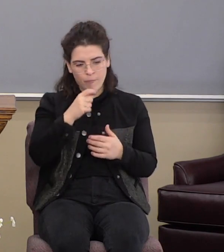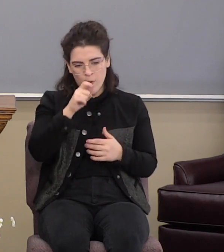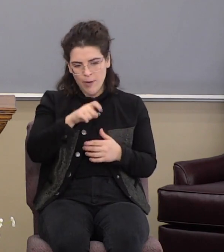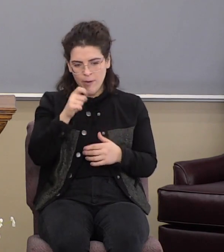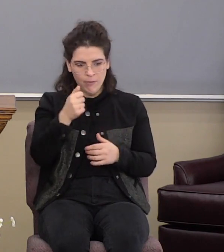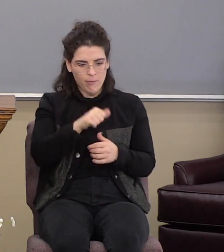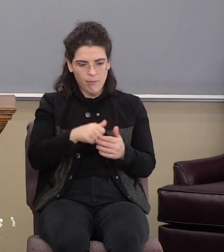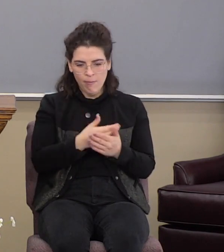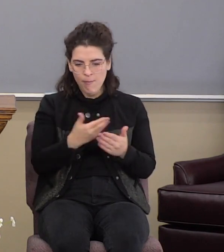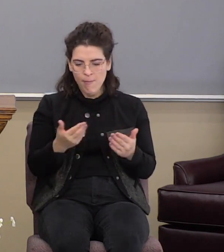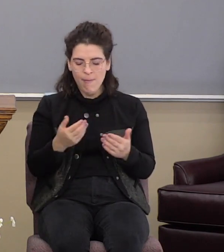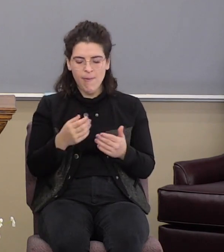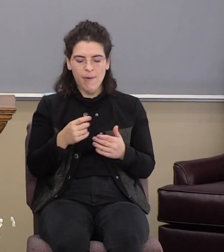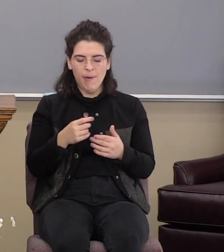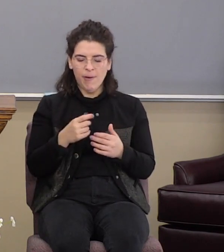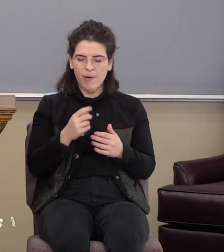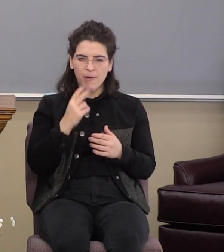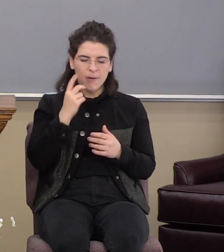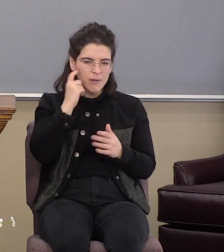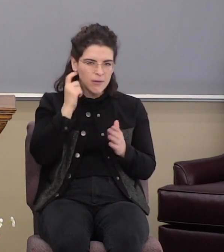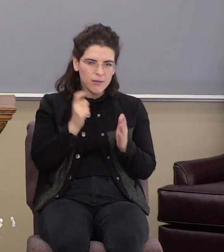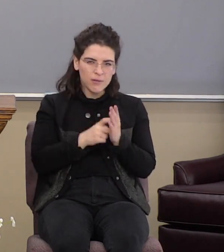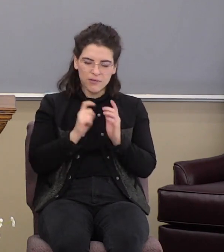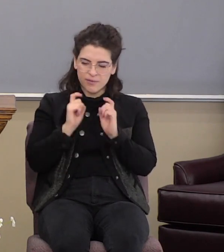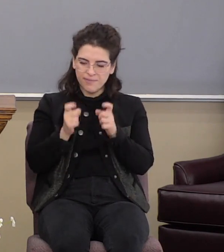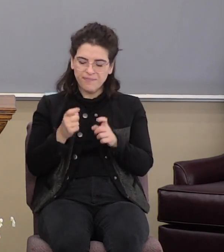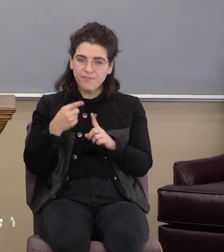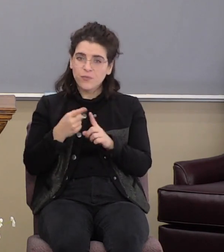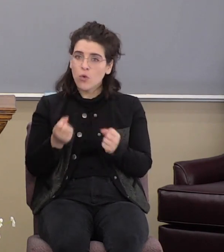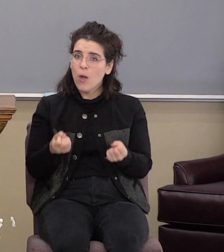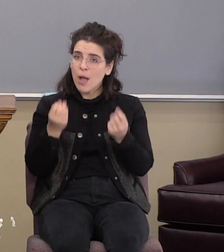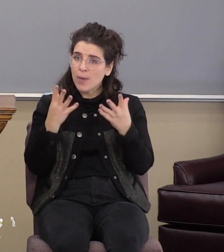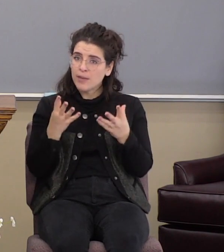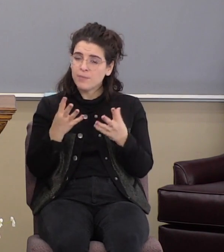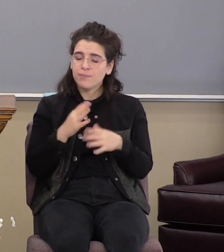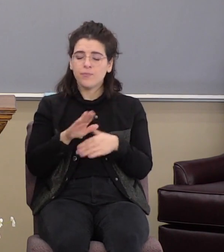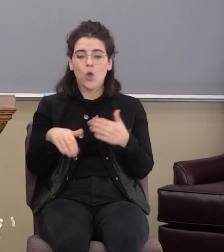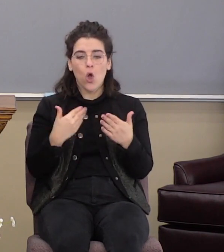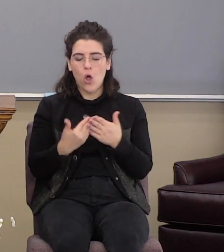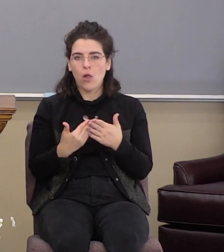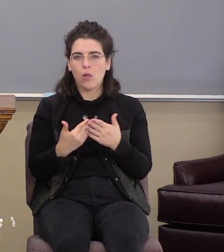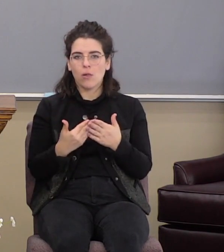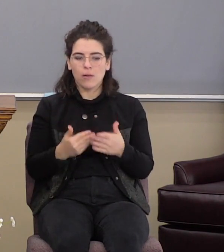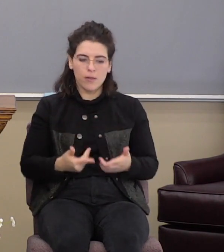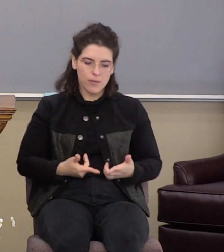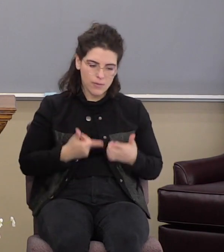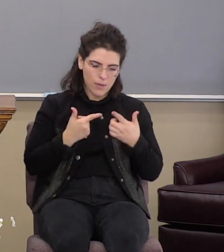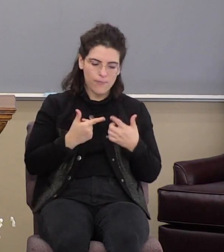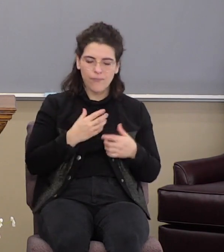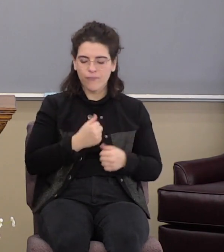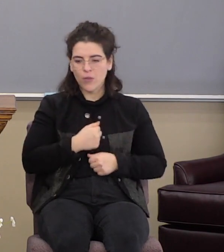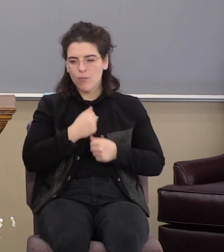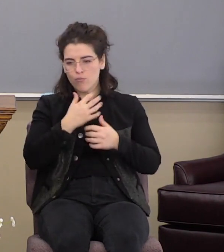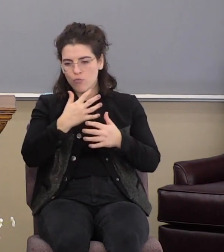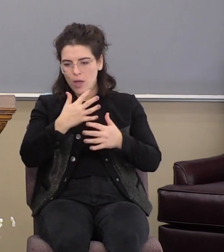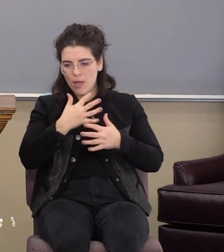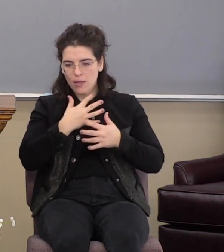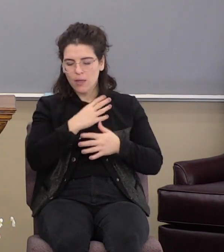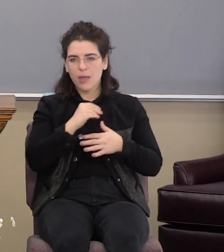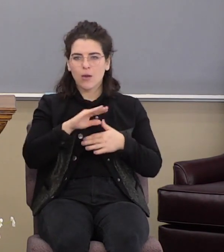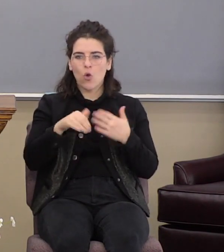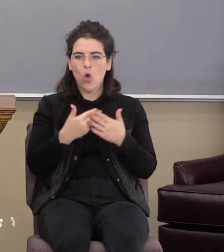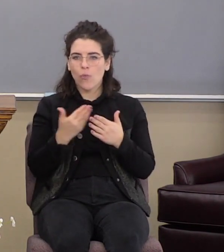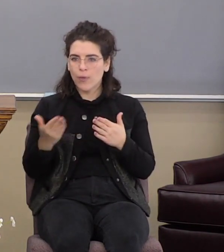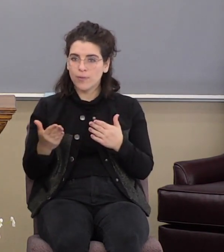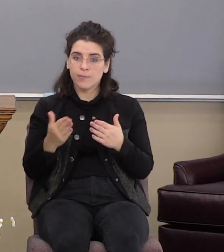notice, giveth to how many? All life and breath and all things. Does